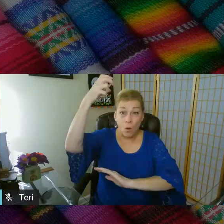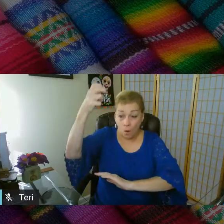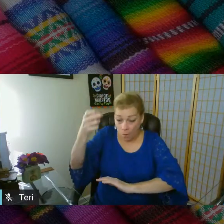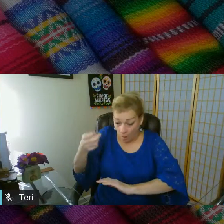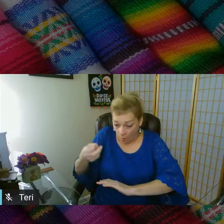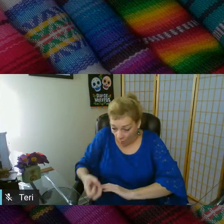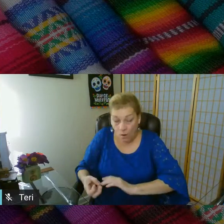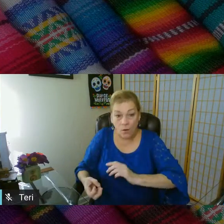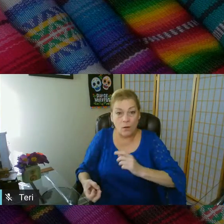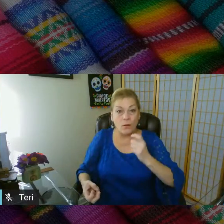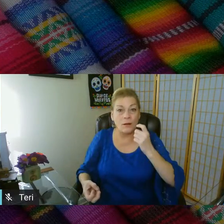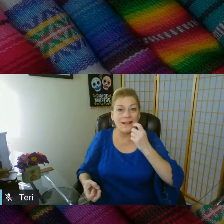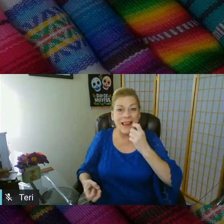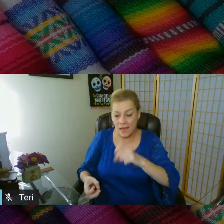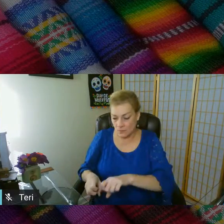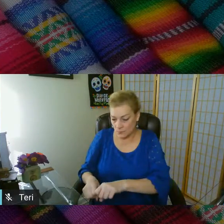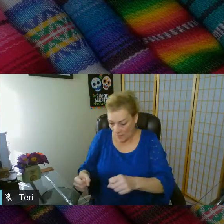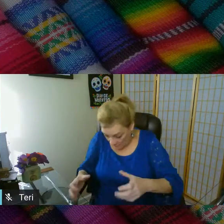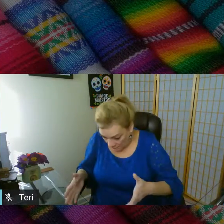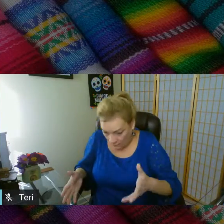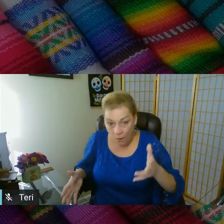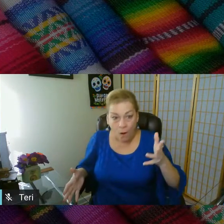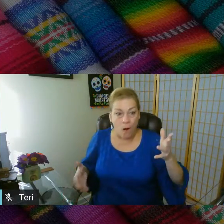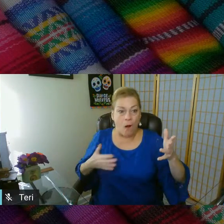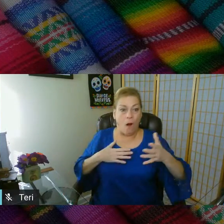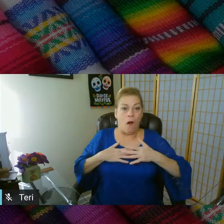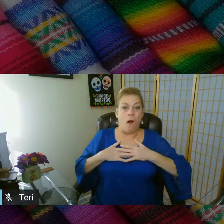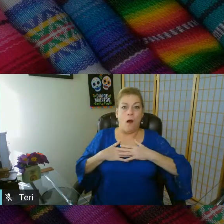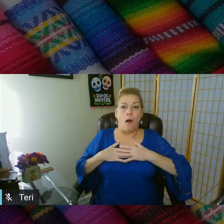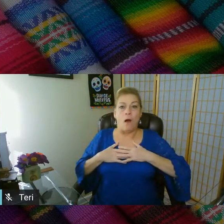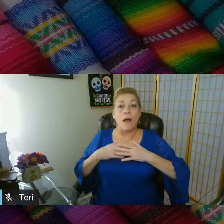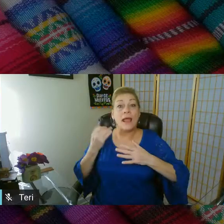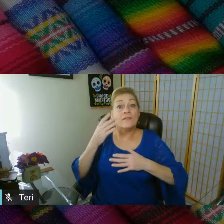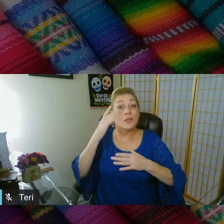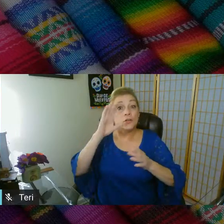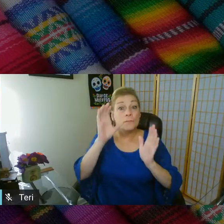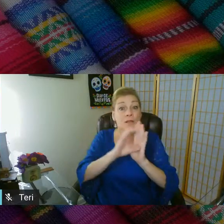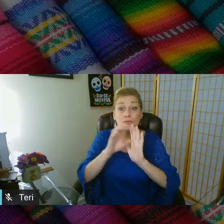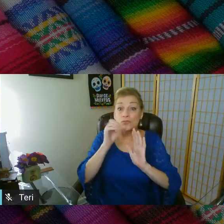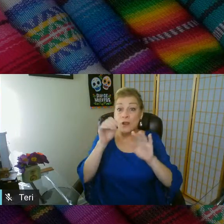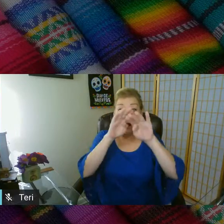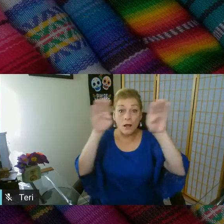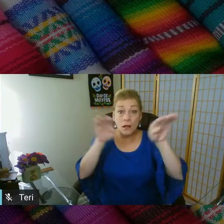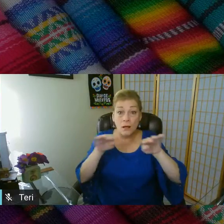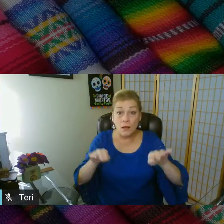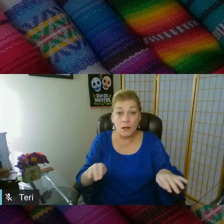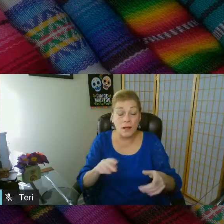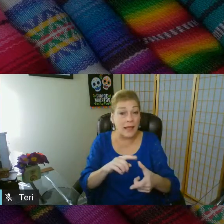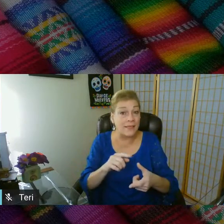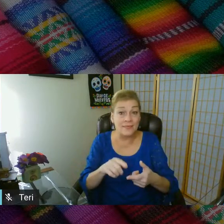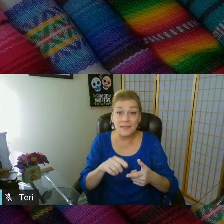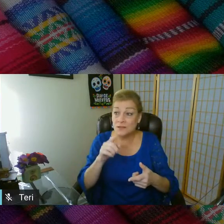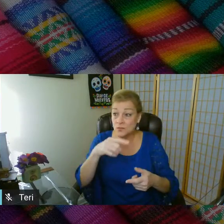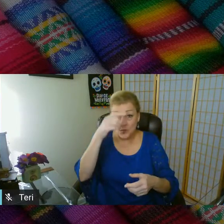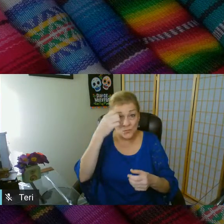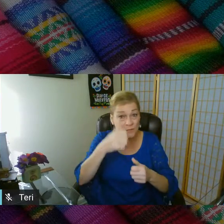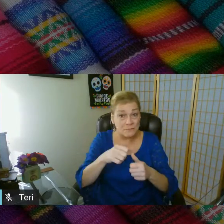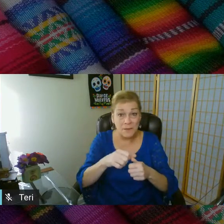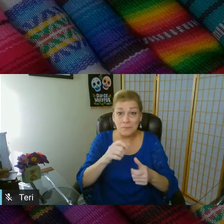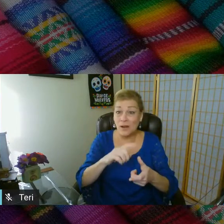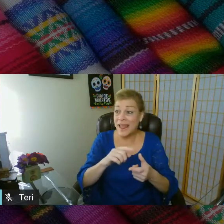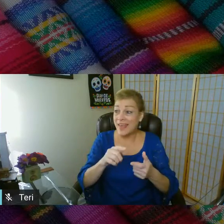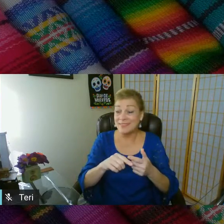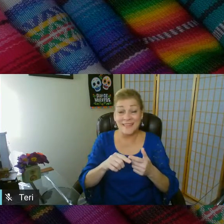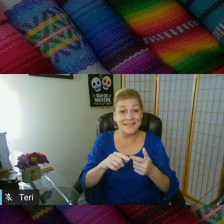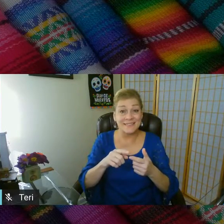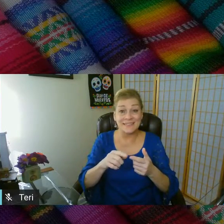the idea in the movie is that if your picture is not on the ofrenda, if you aren't remembered, then in the afterlife, you sort